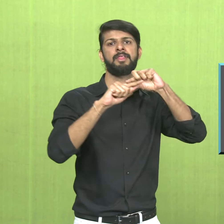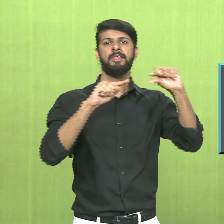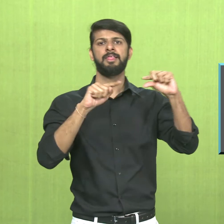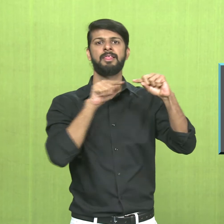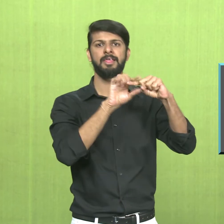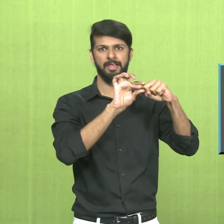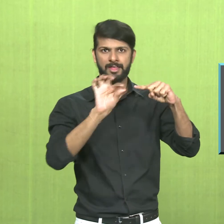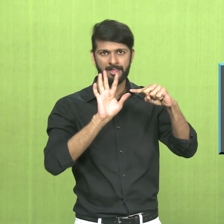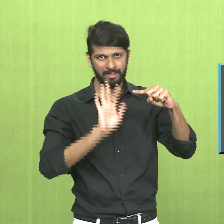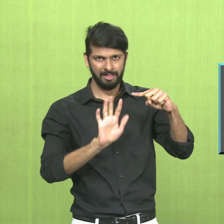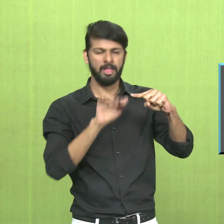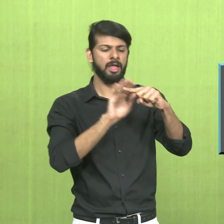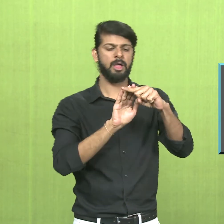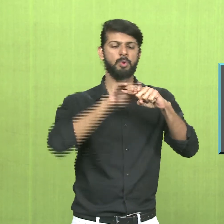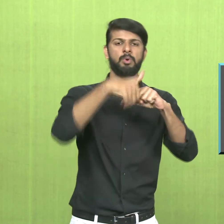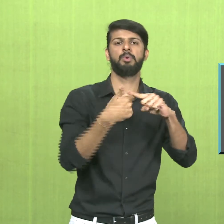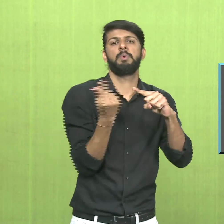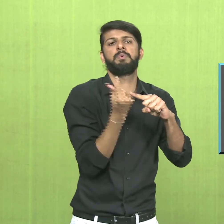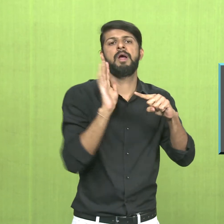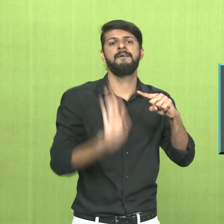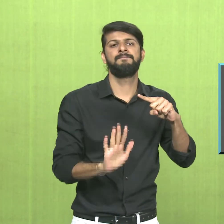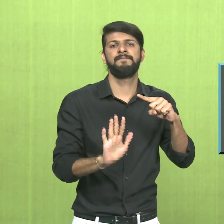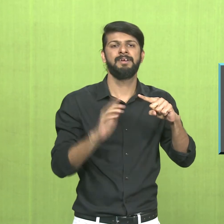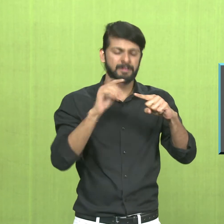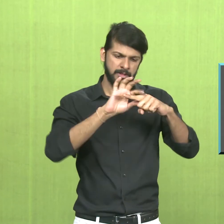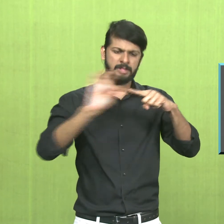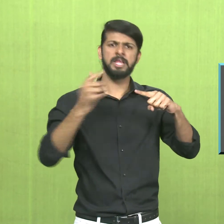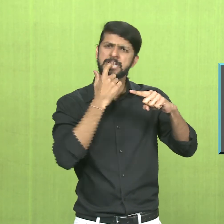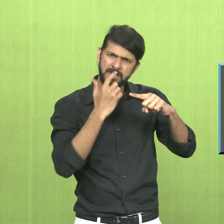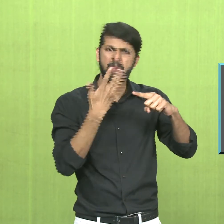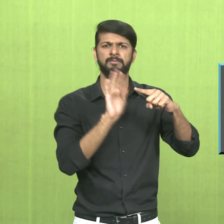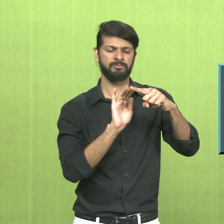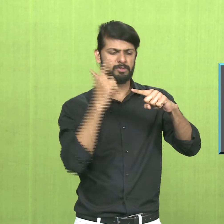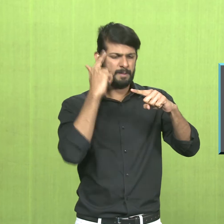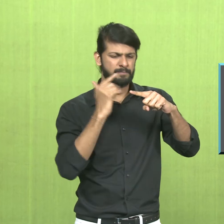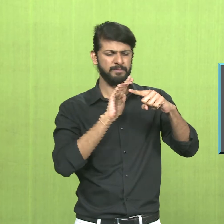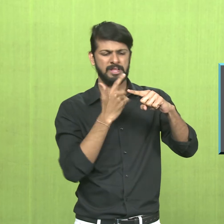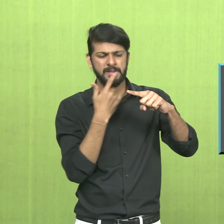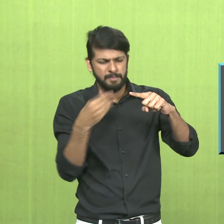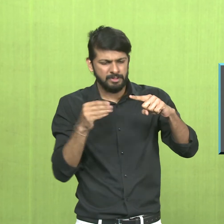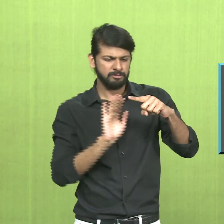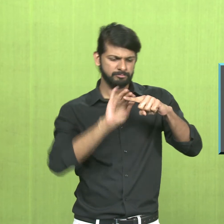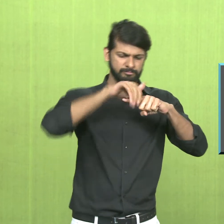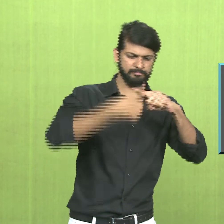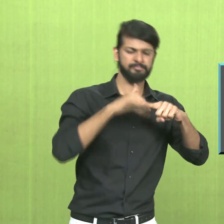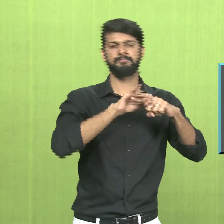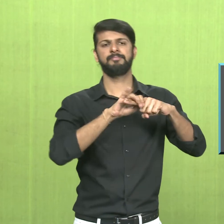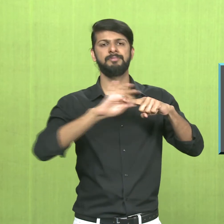use chalk, white chalk, to write on the blackboard, but a pastel stick is wrapped in